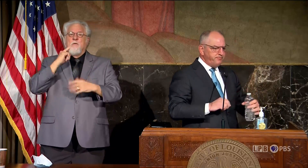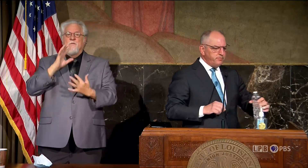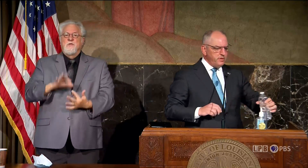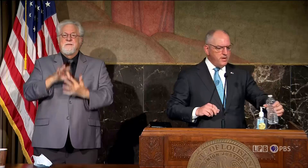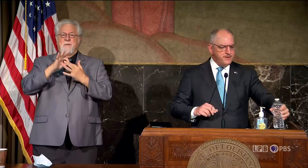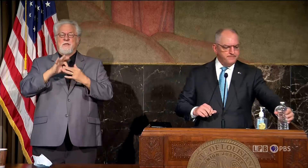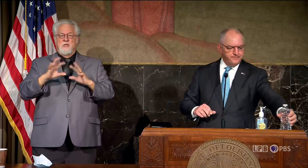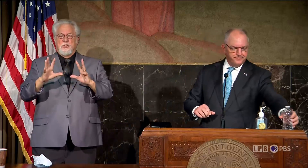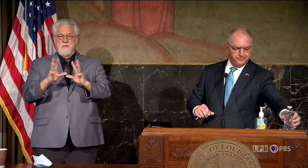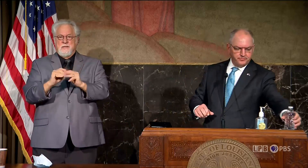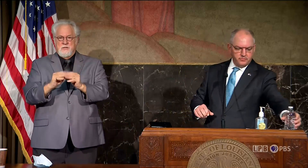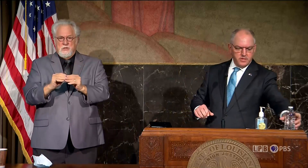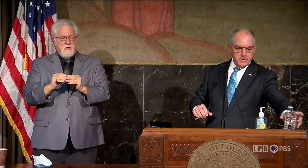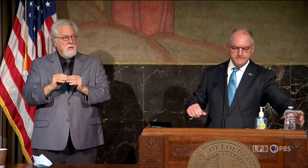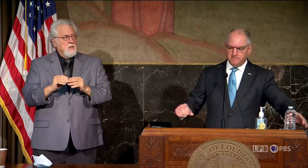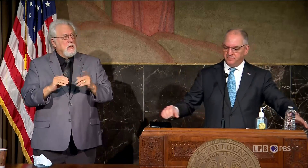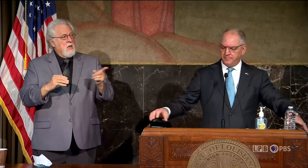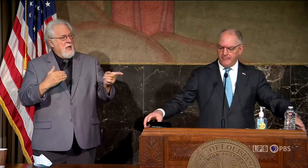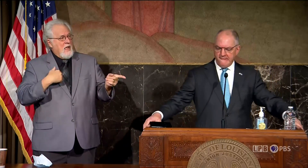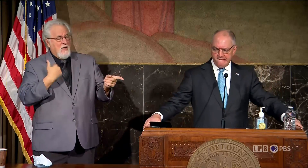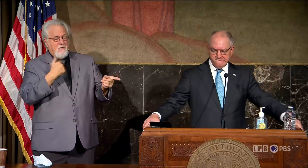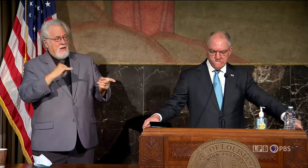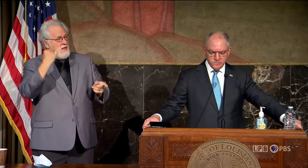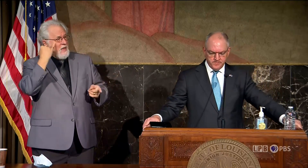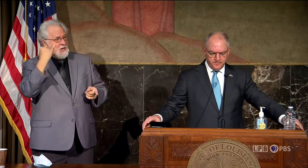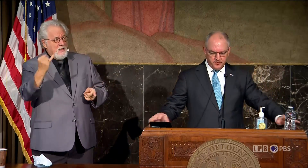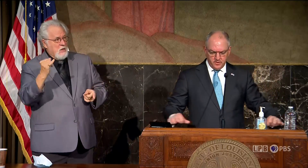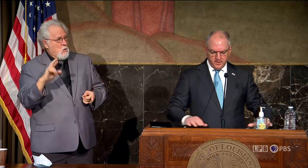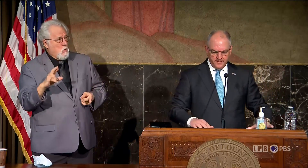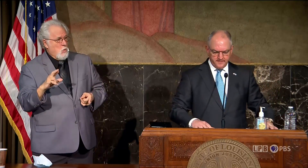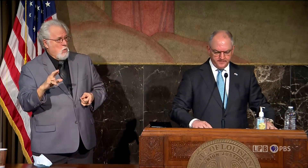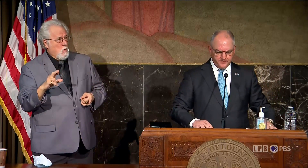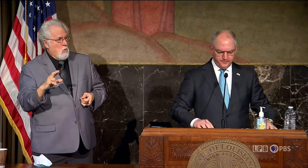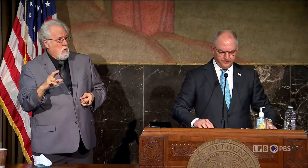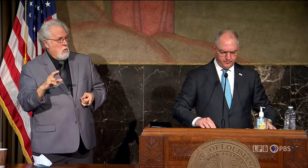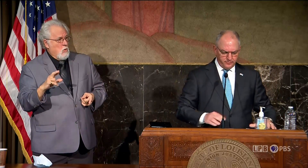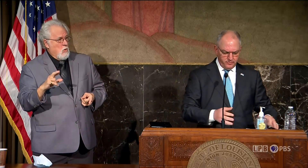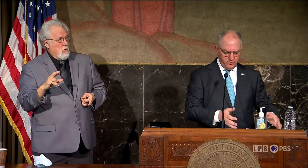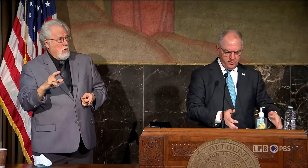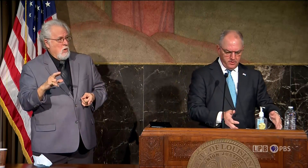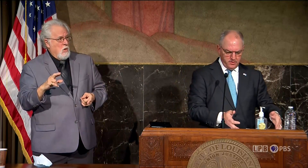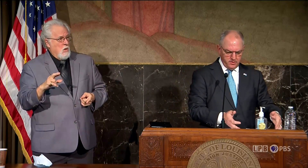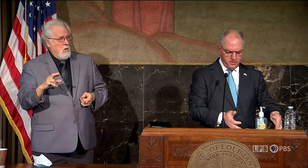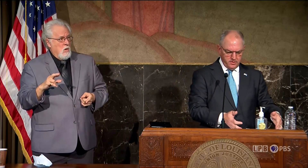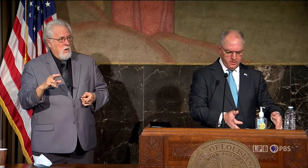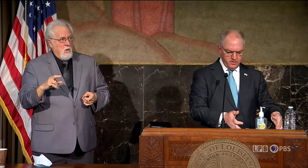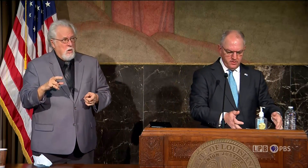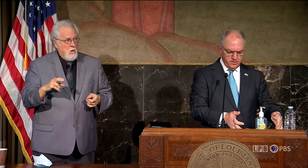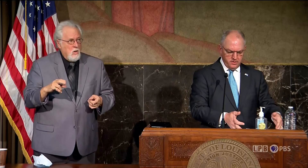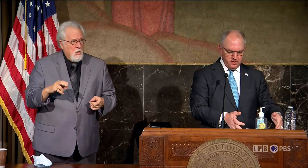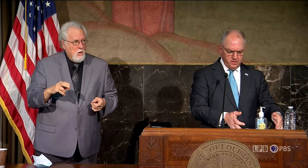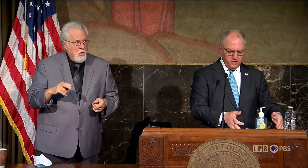and if you have any ideas for possible financing sources to shore up the unemployment trust